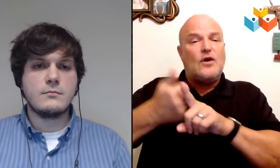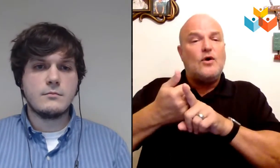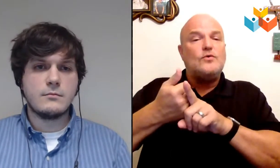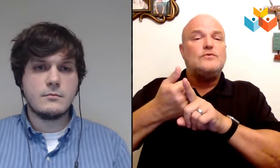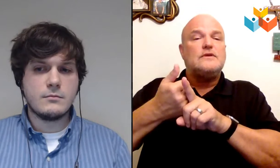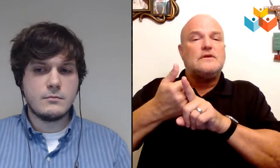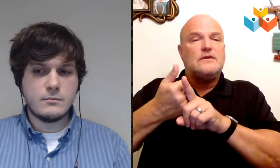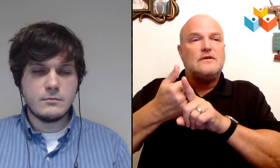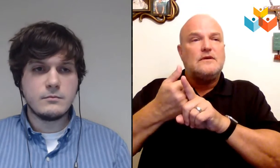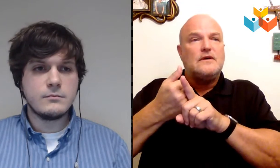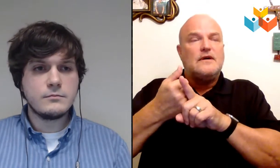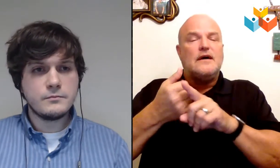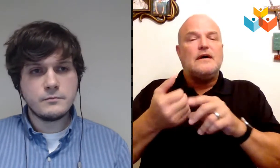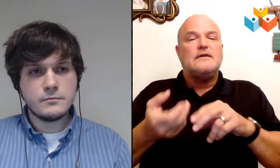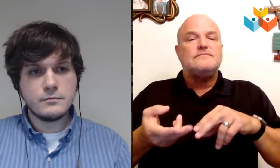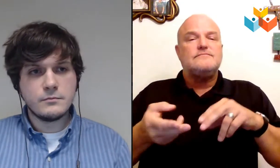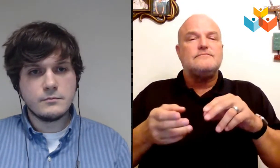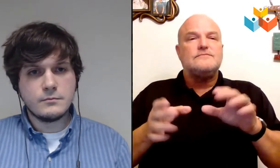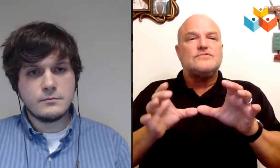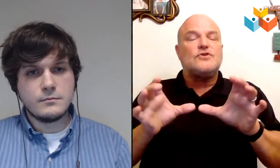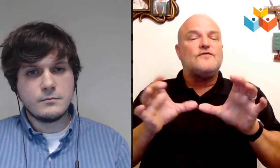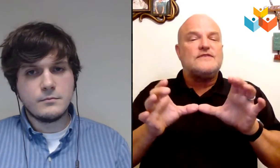has their own